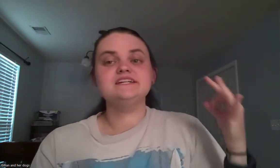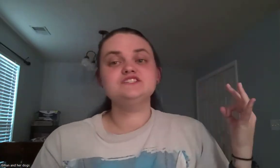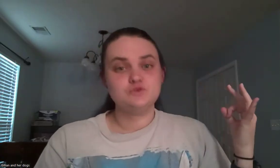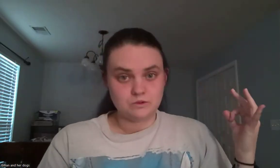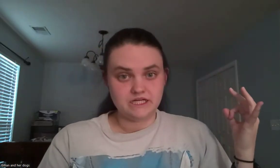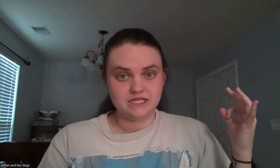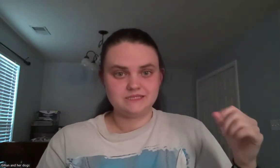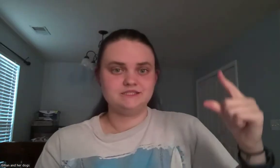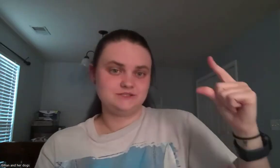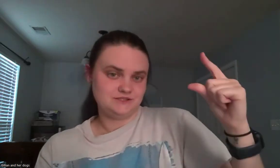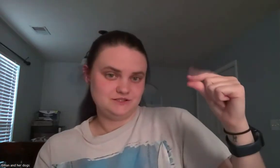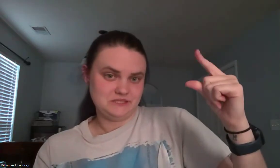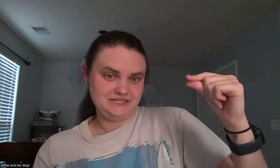And 20, 20.